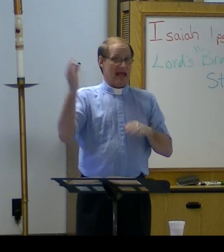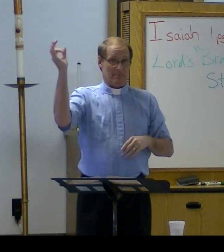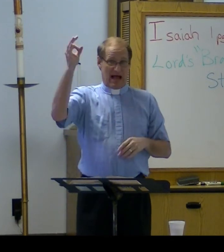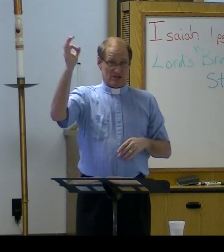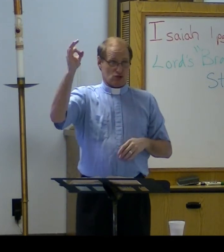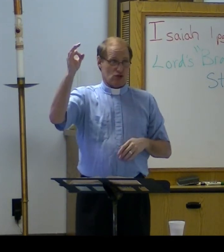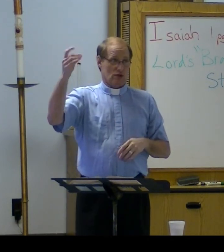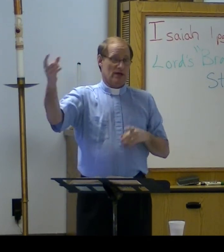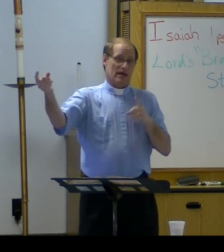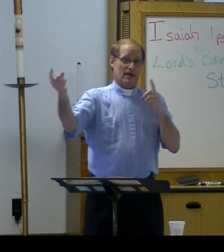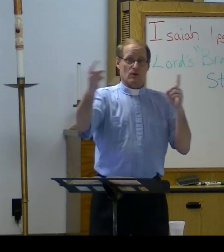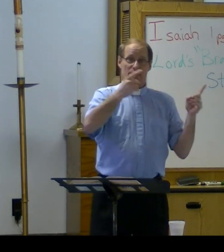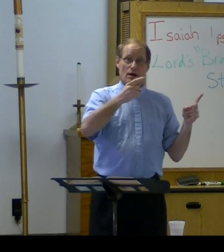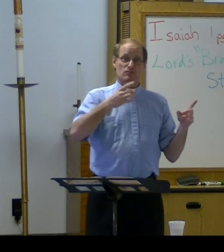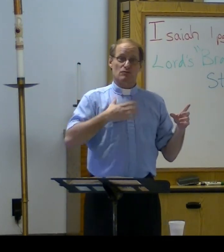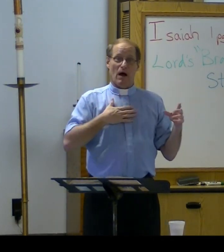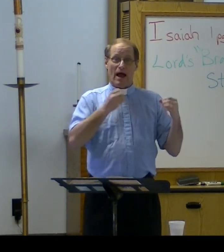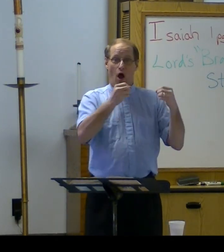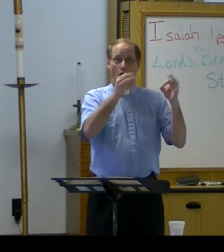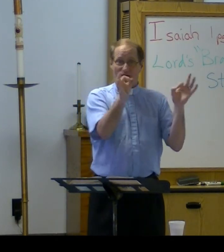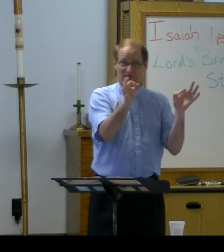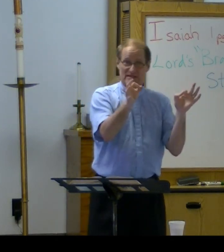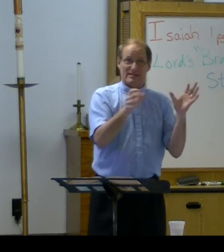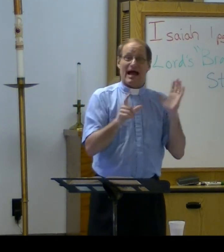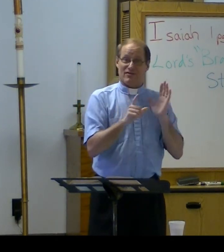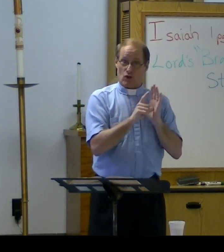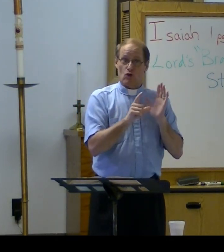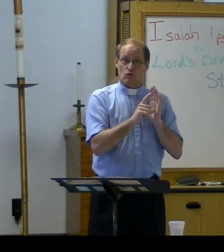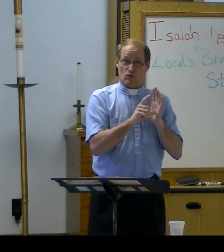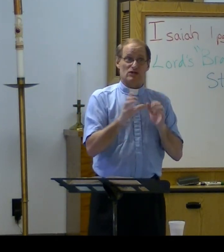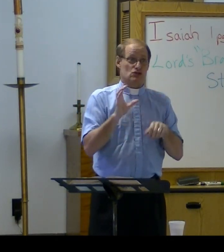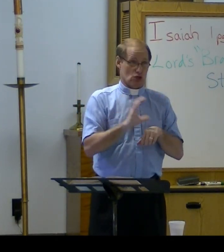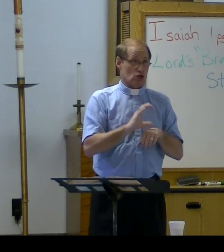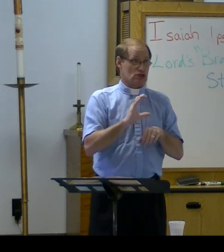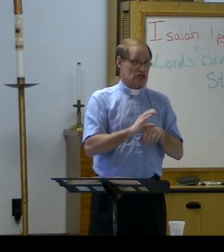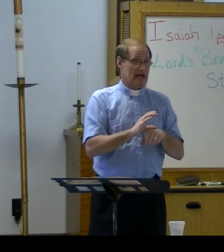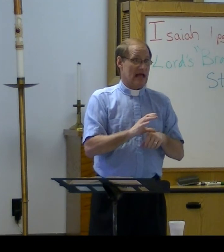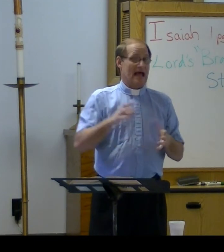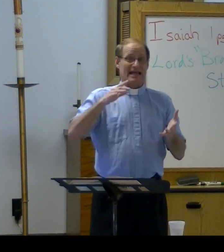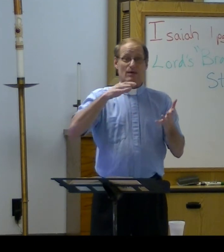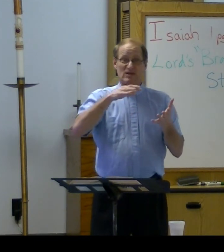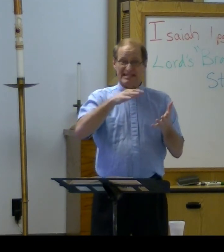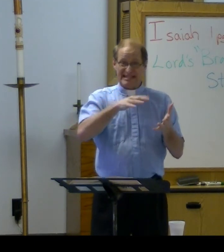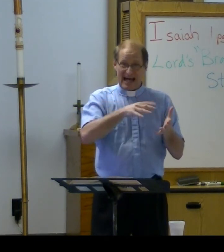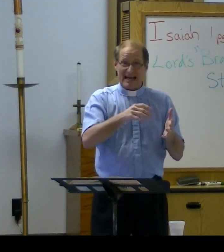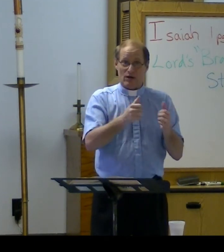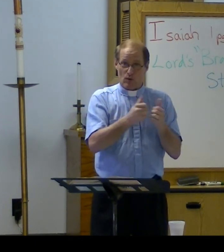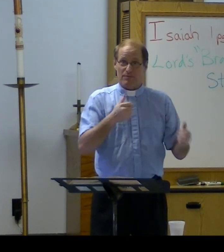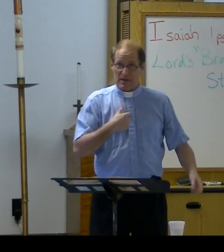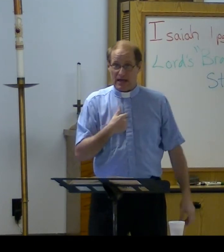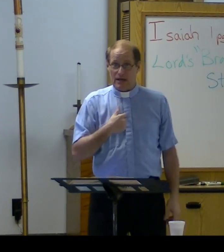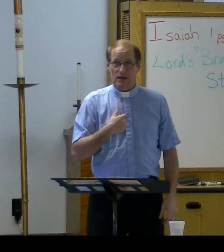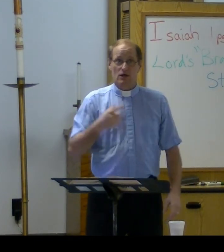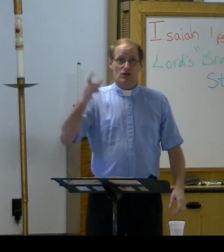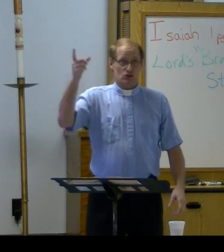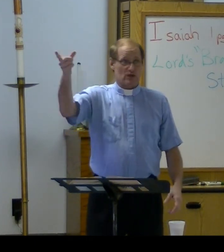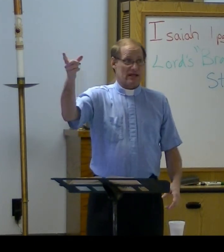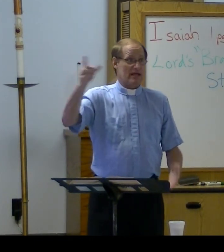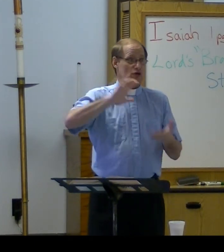a pastor. He would come to my office at the Lutheran church and he would study with me so that he